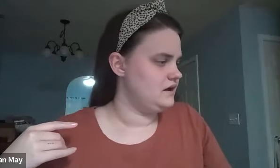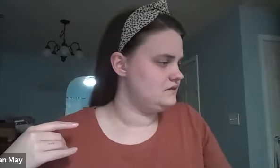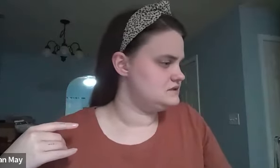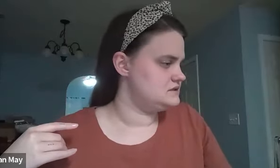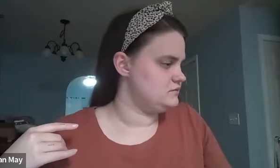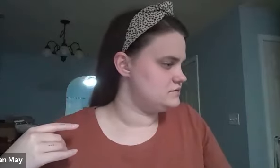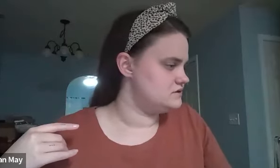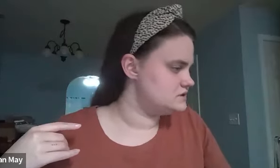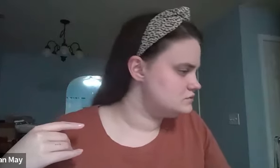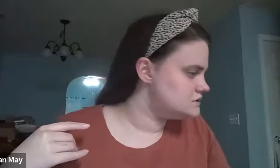Okay, let's see. Where's our next one?